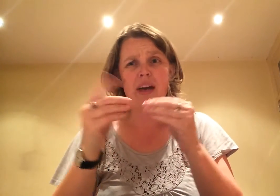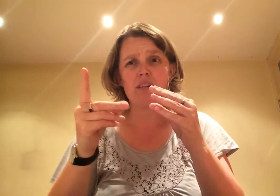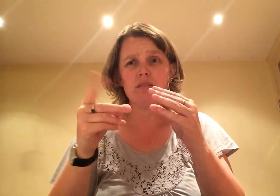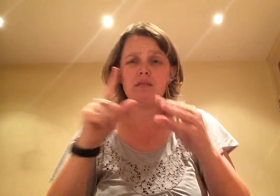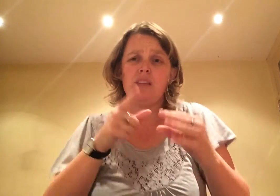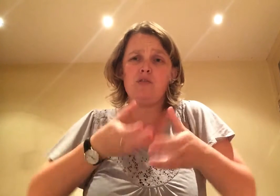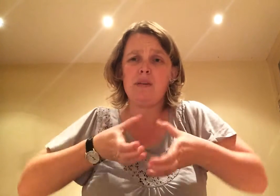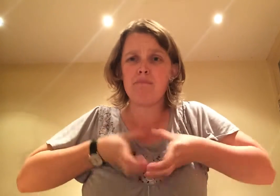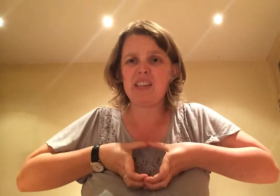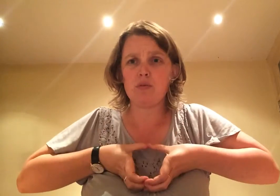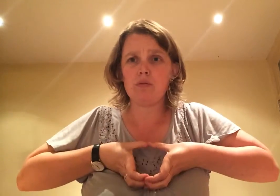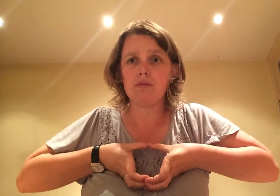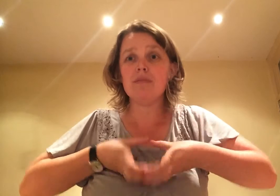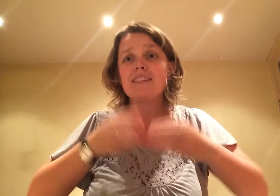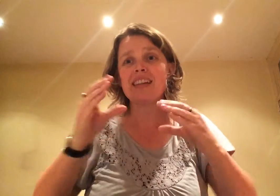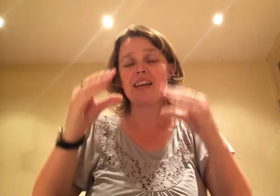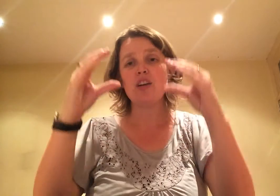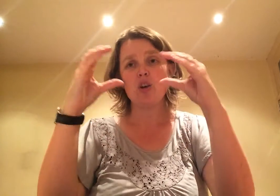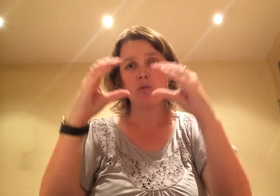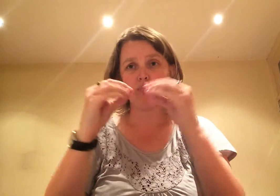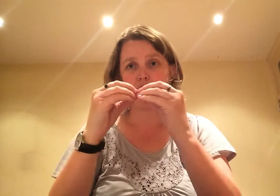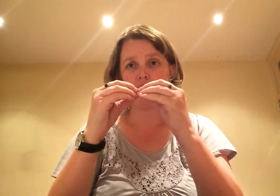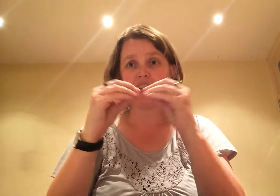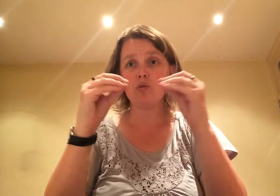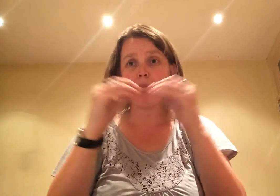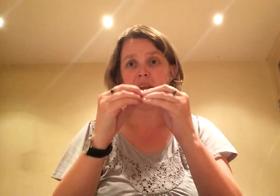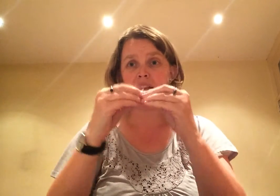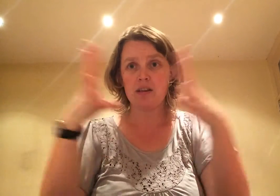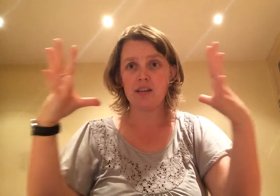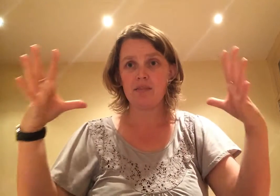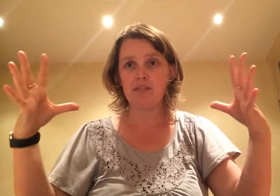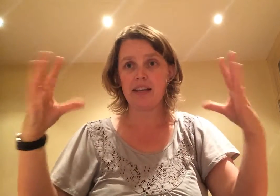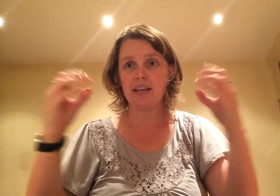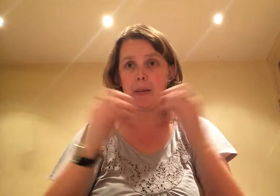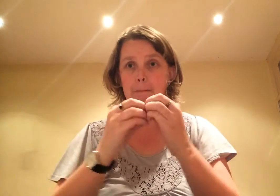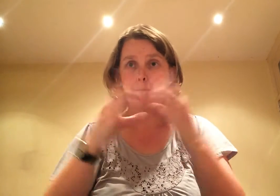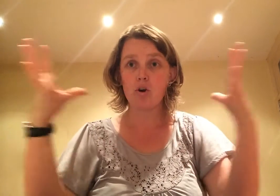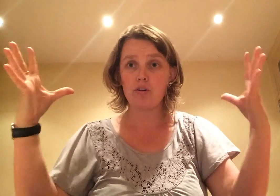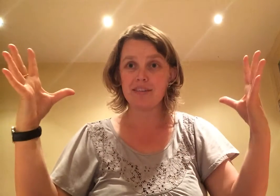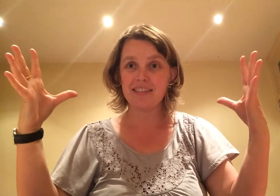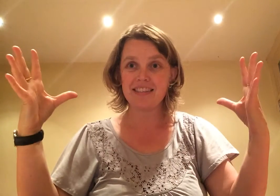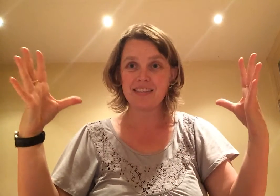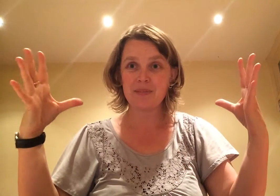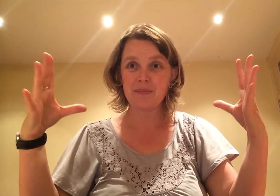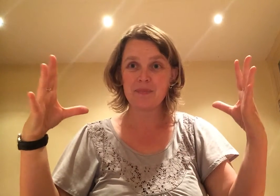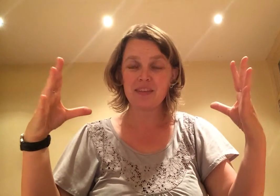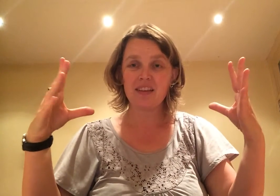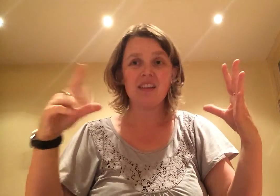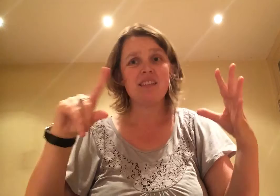well, if you're doing medals, okay? Bronze, I do a B and I give it a flick. Bronze.